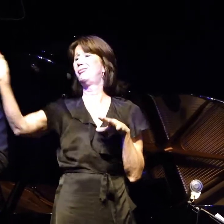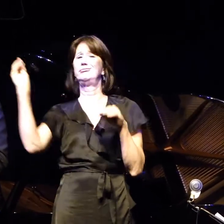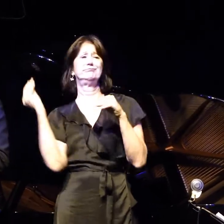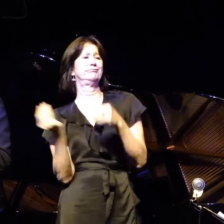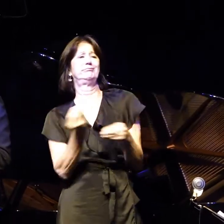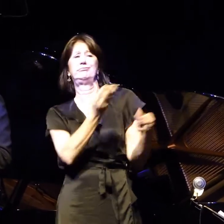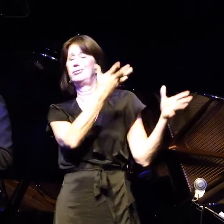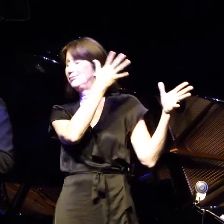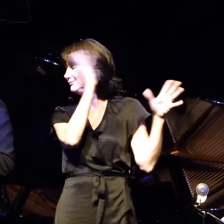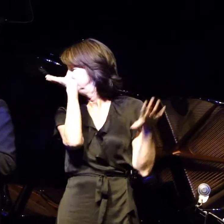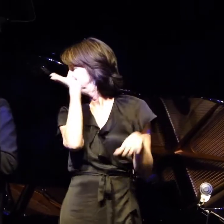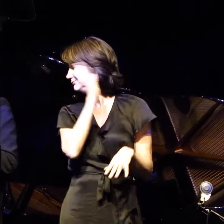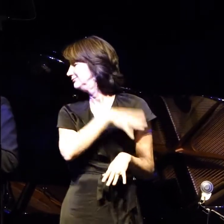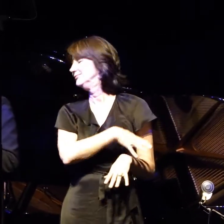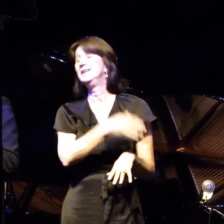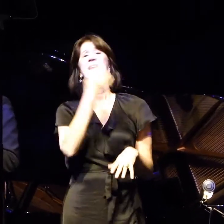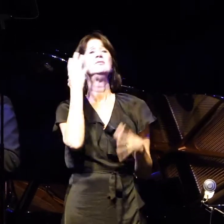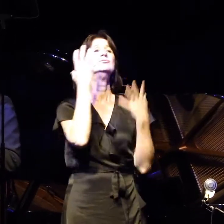And if you care,